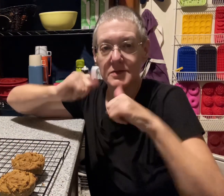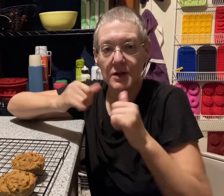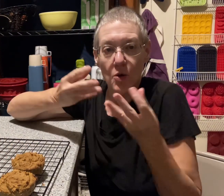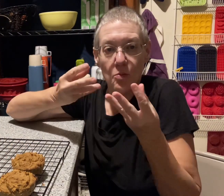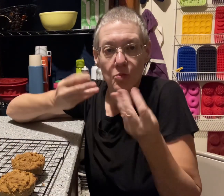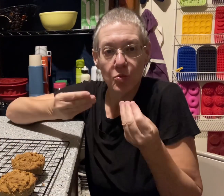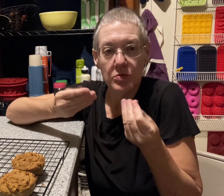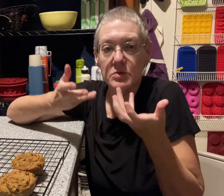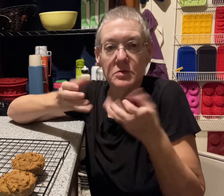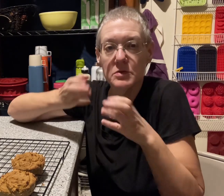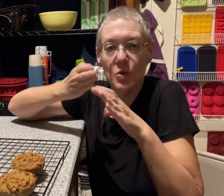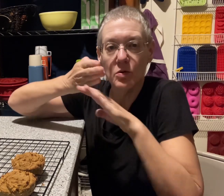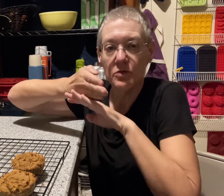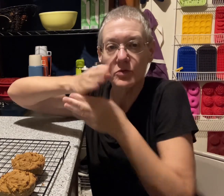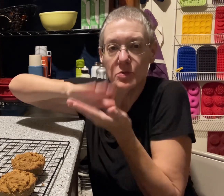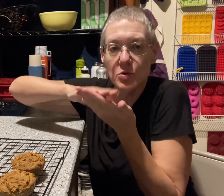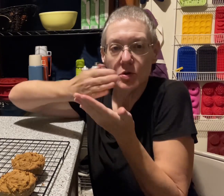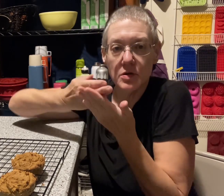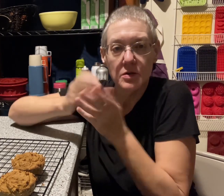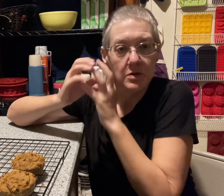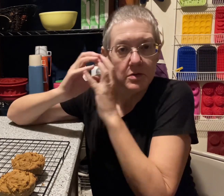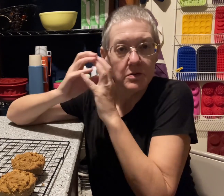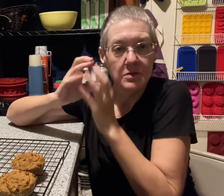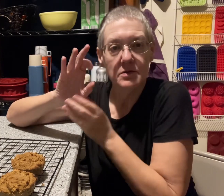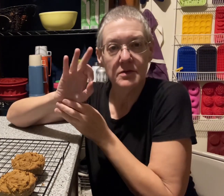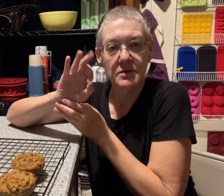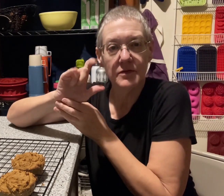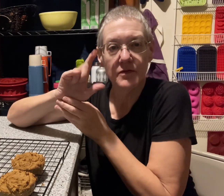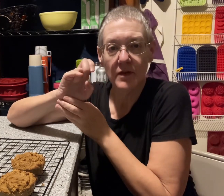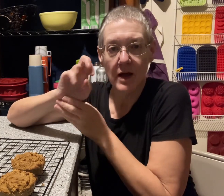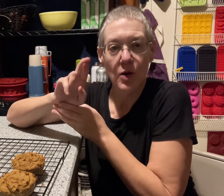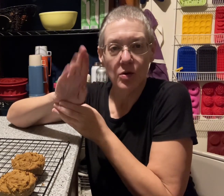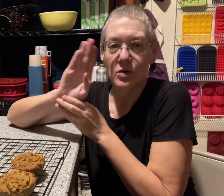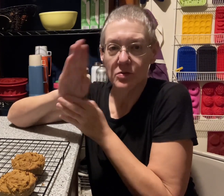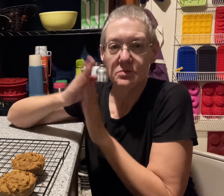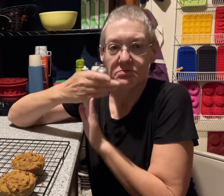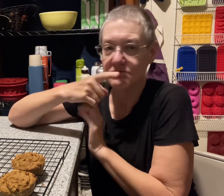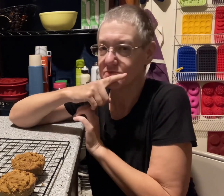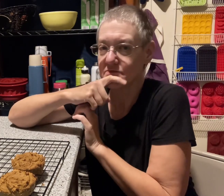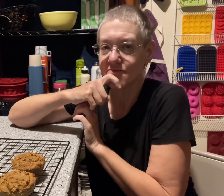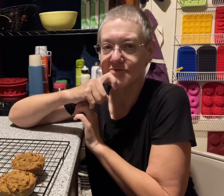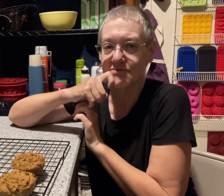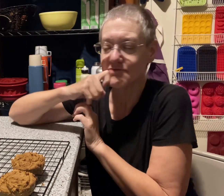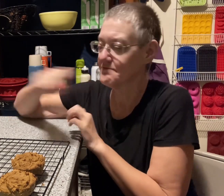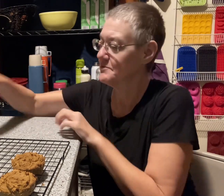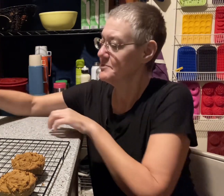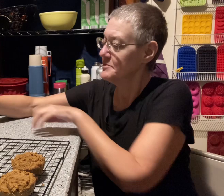These are perfect. They're still moist. You don't want to overcook coconut flour or it's going to become dry.